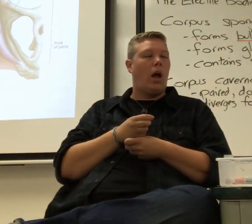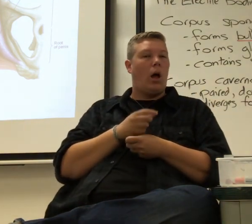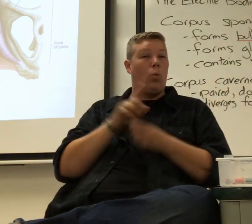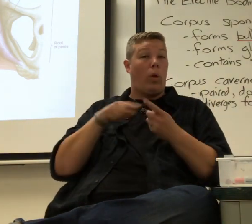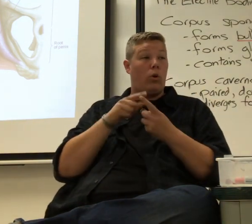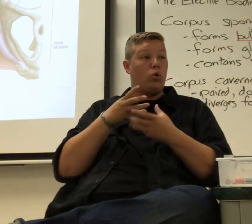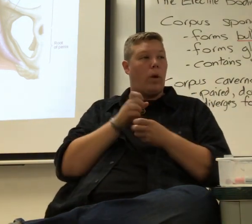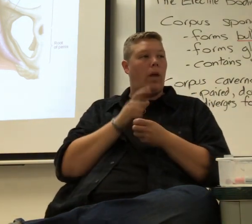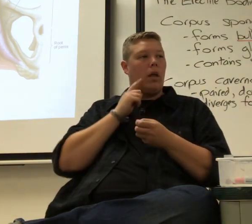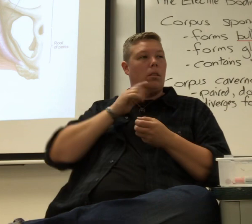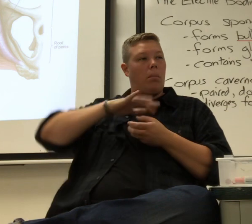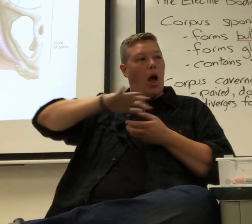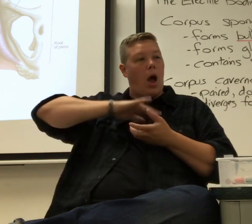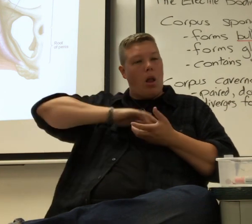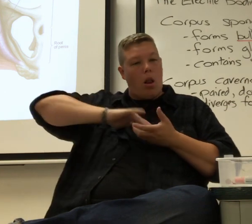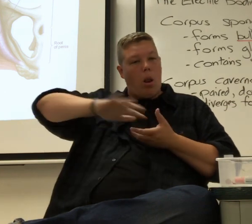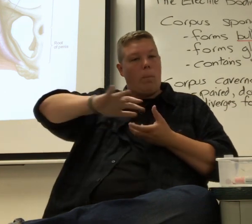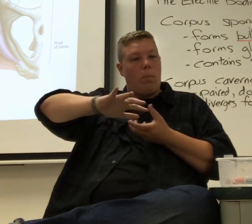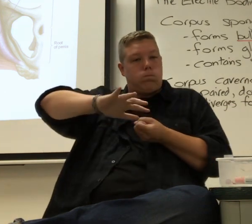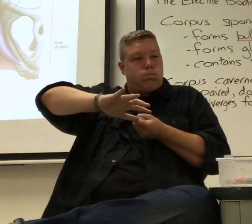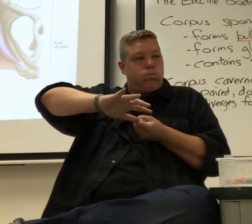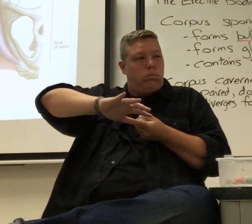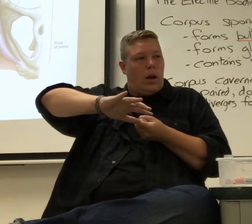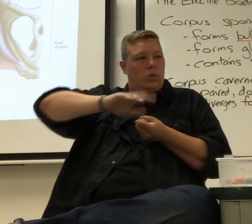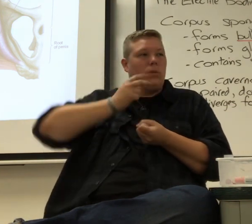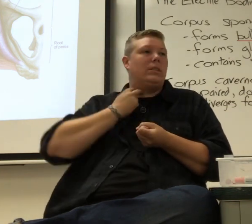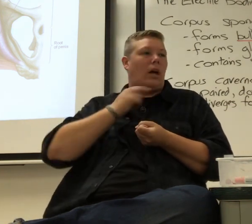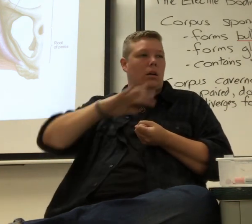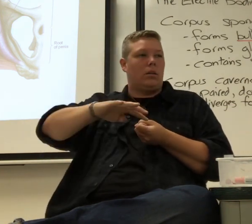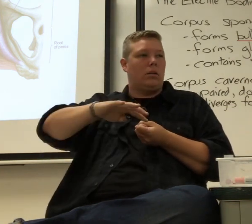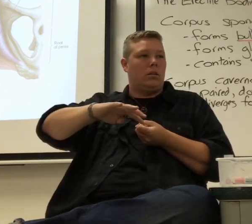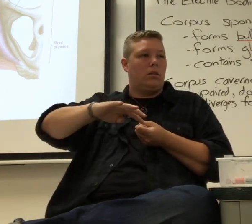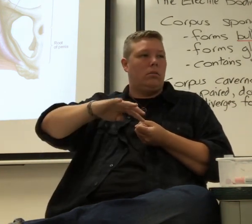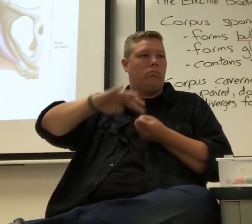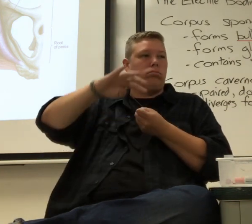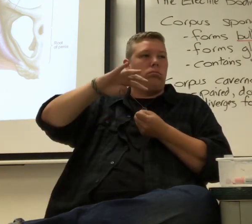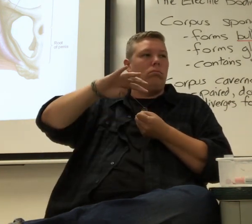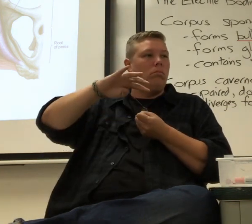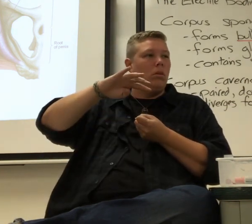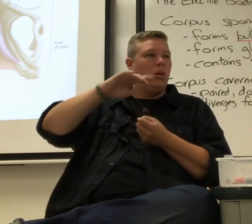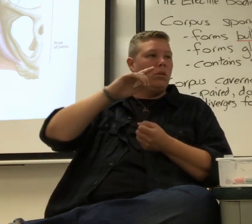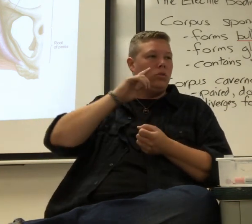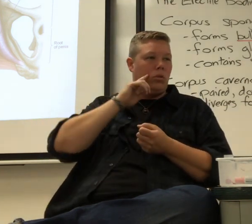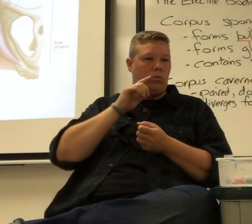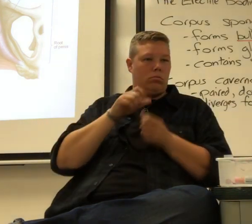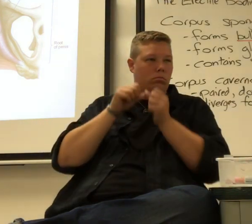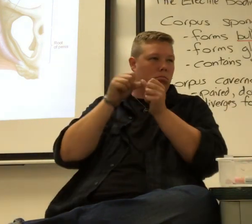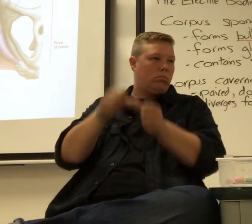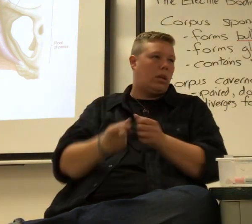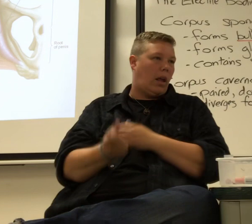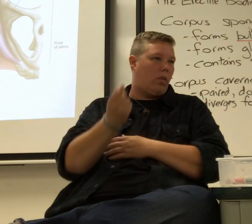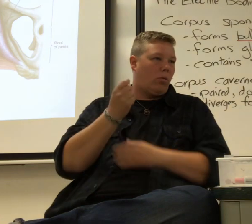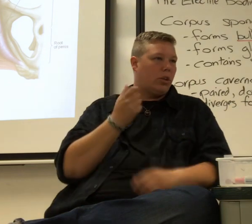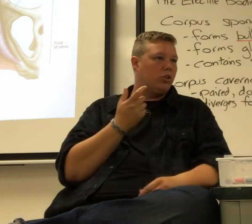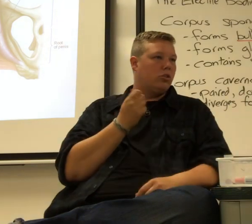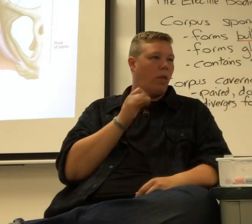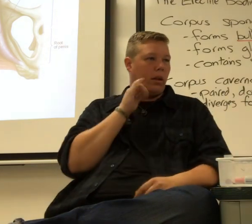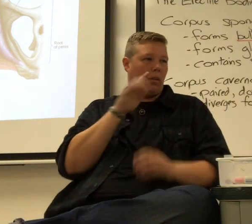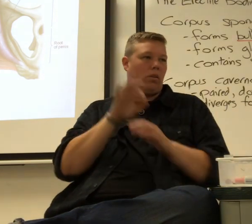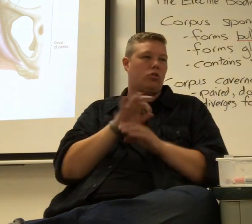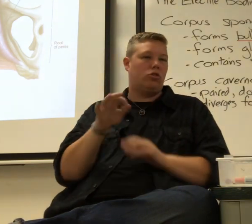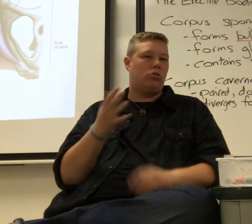keeping blood in the penis by squeezing at the root to help keep blood in the penis to maintain an erection. So that's their